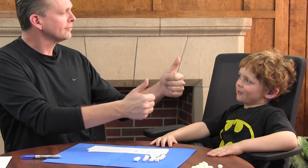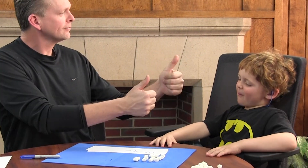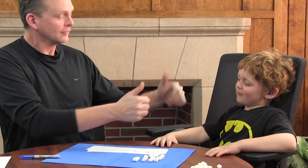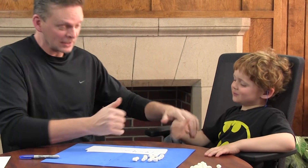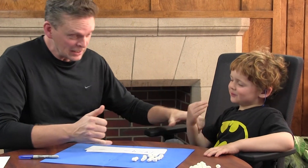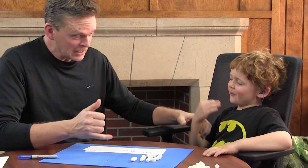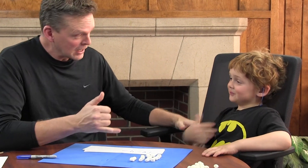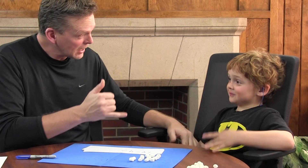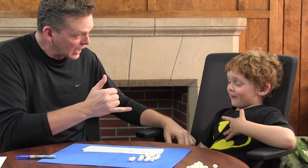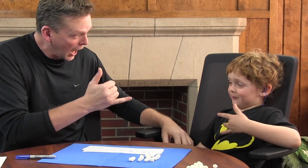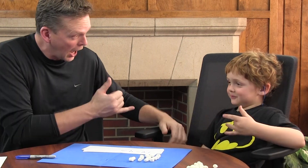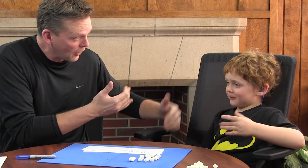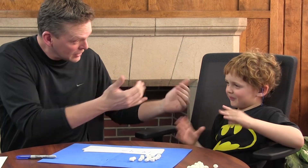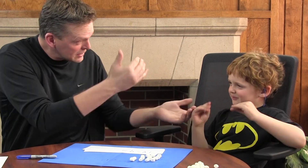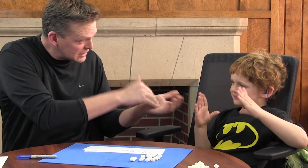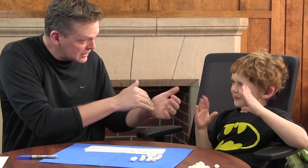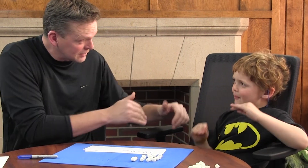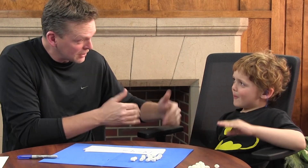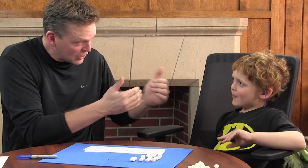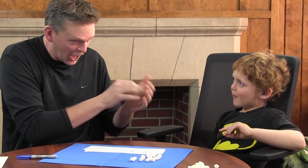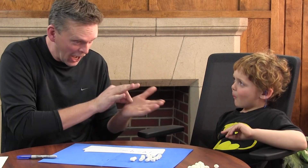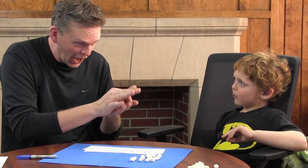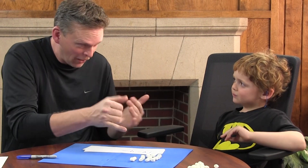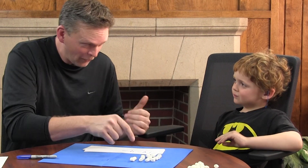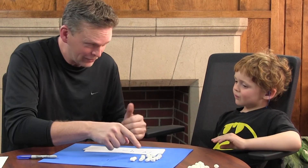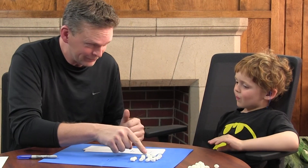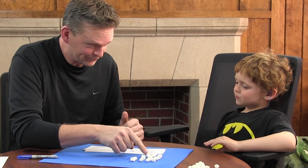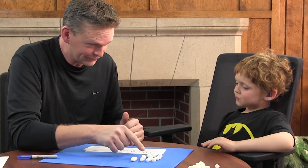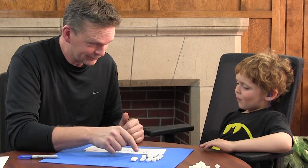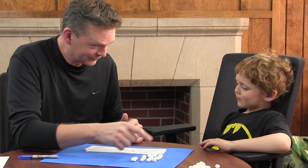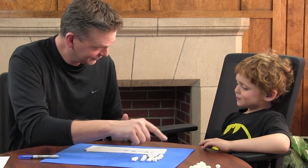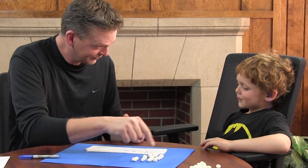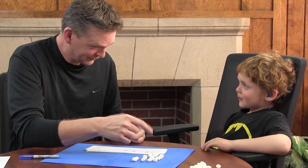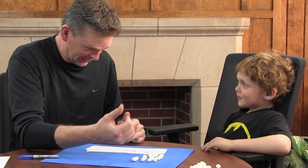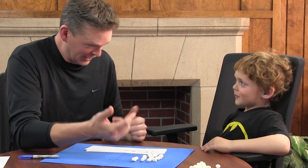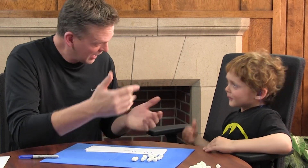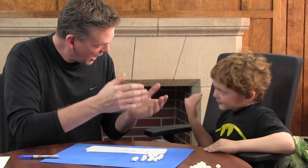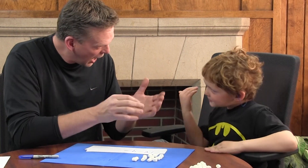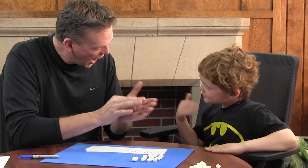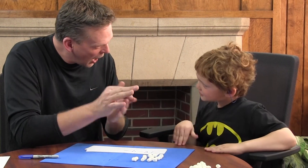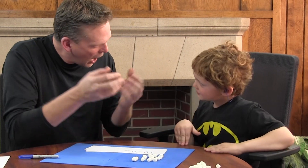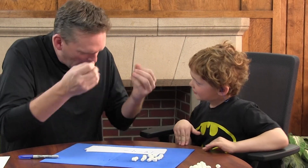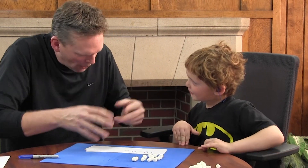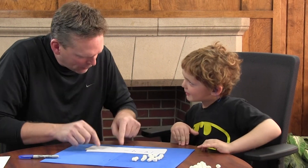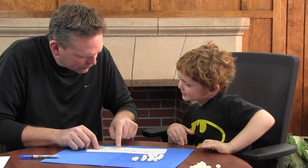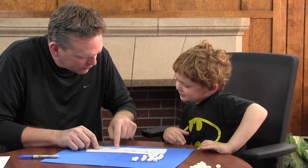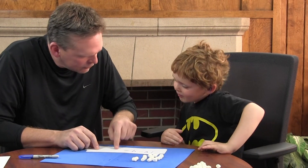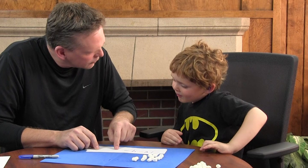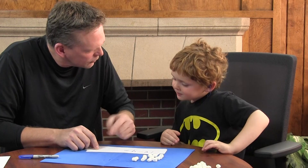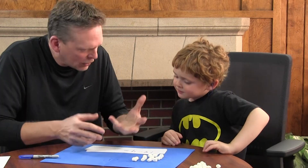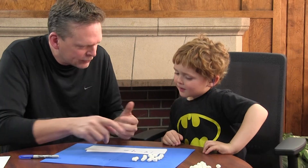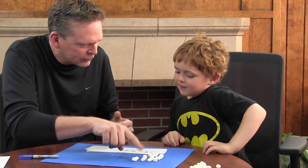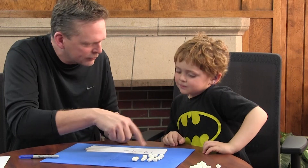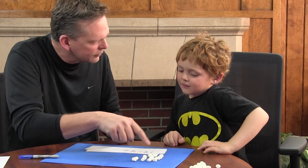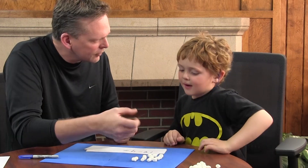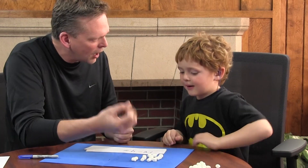Good. Those feel soft. Okay, we're going to count them again. Again? And see how many we have left.